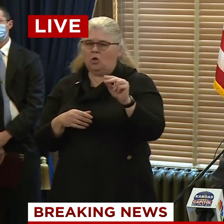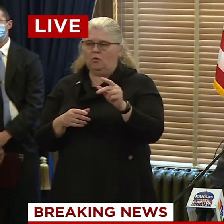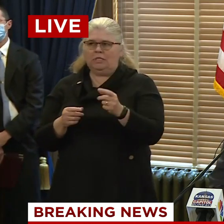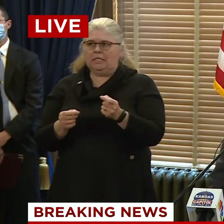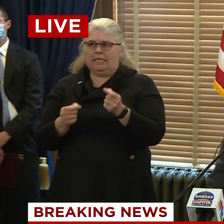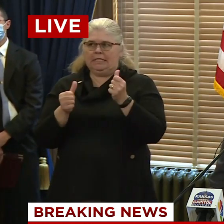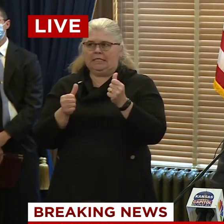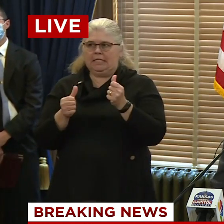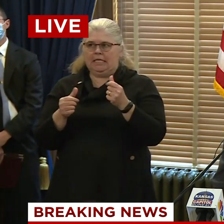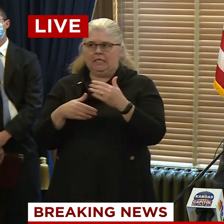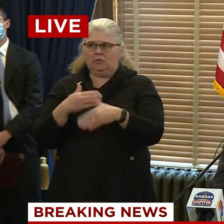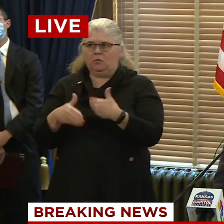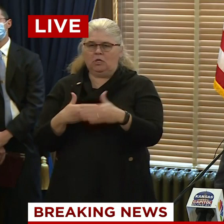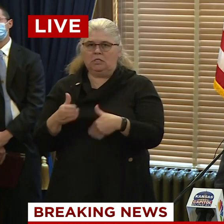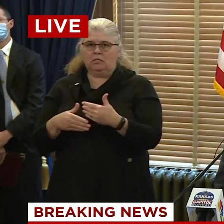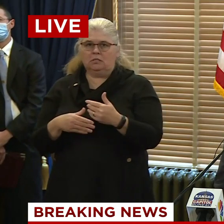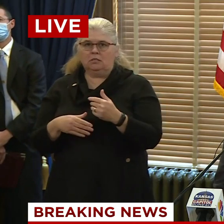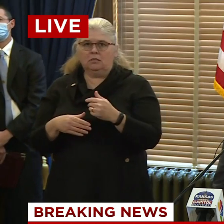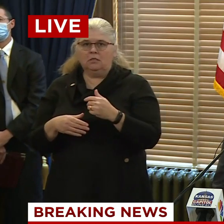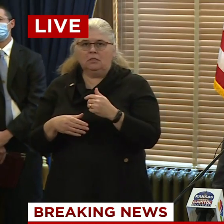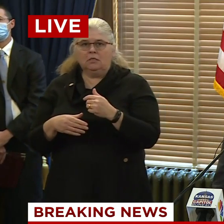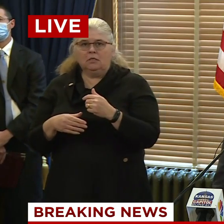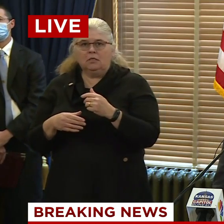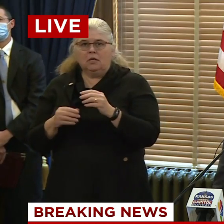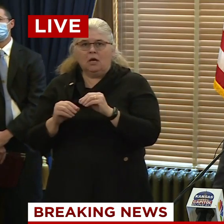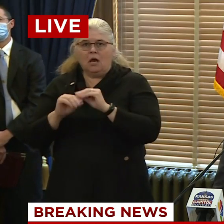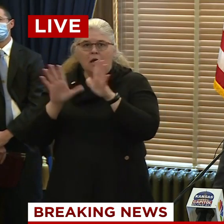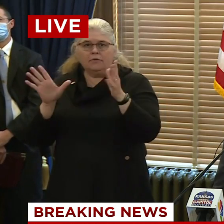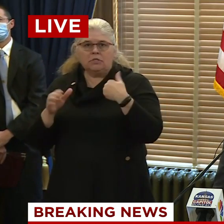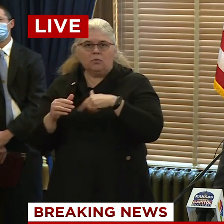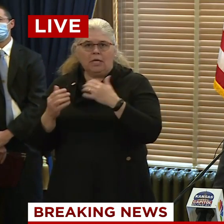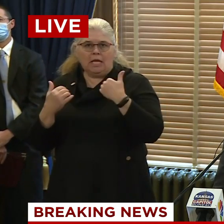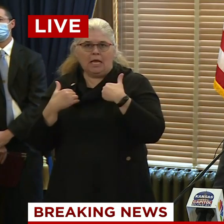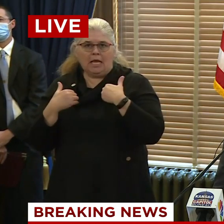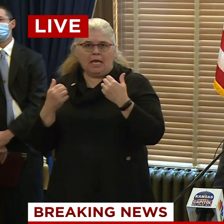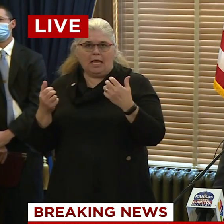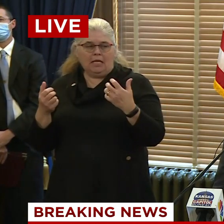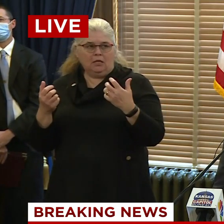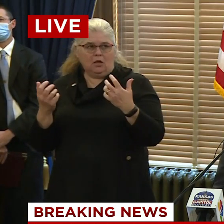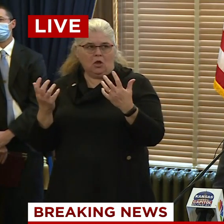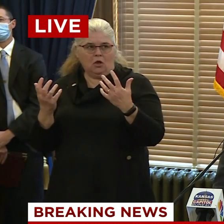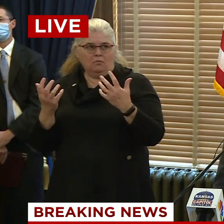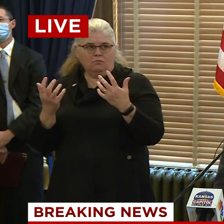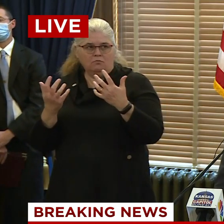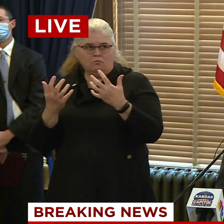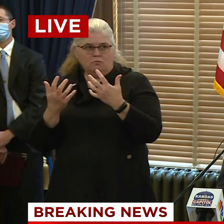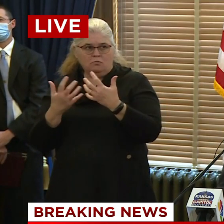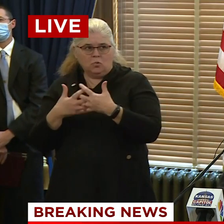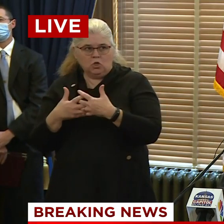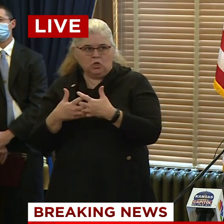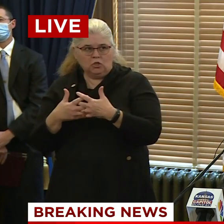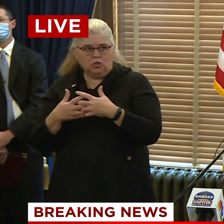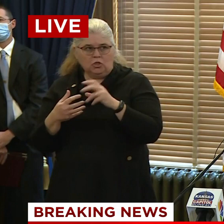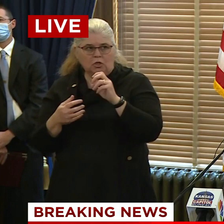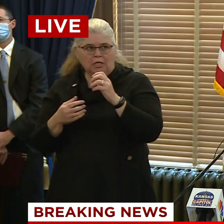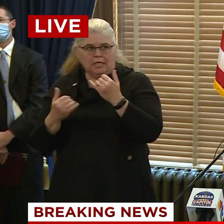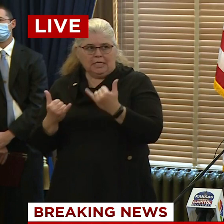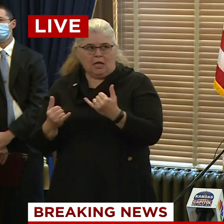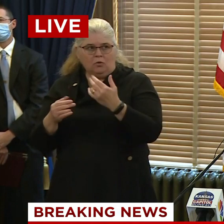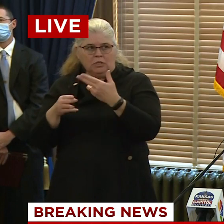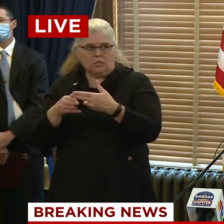Obviously, we had a merger not too long ago, the now called Evergy. Did they bite off more than they